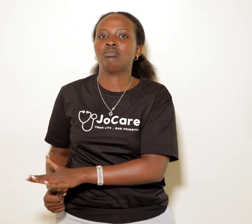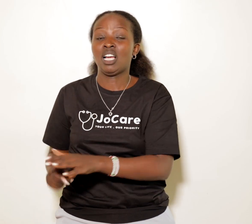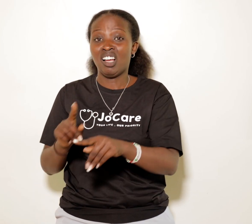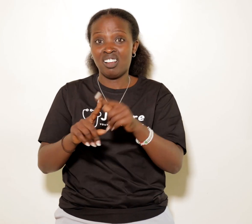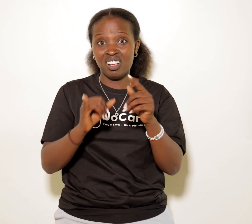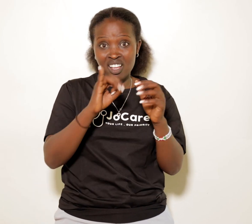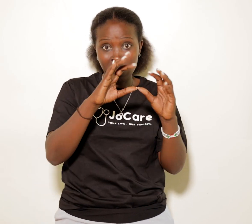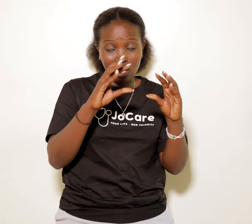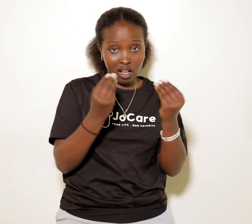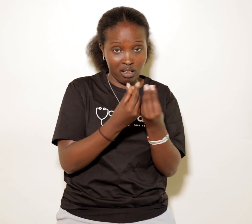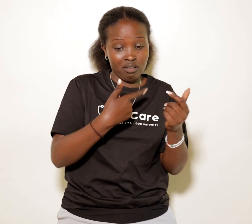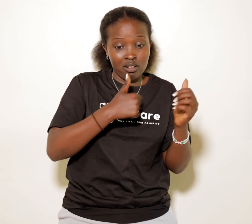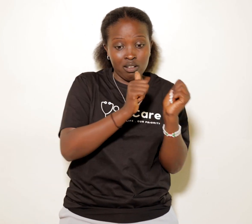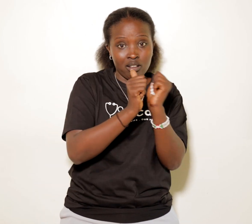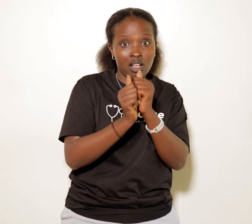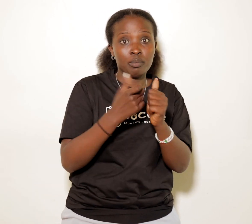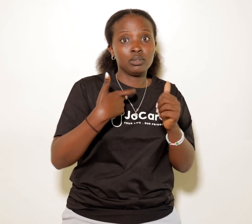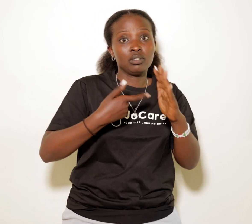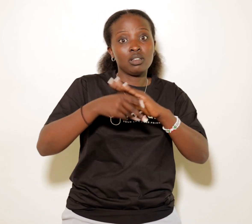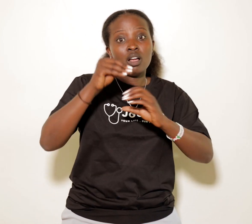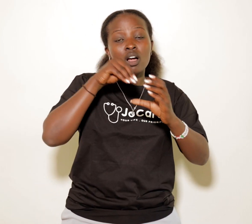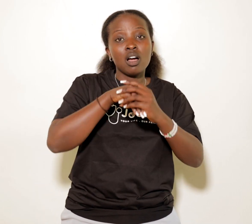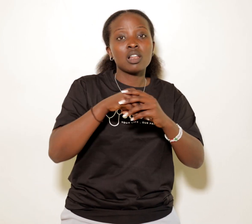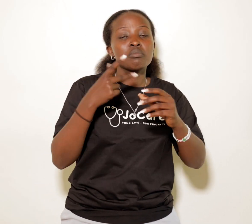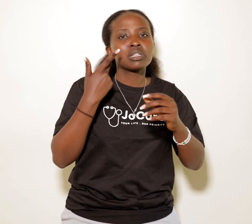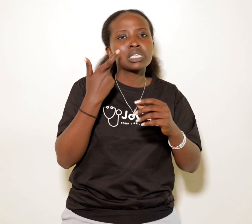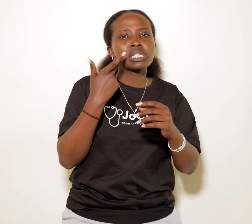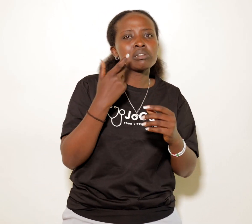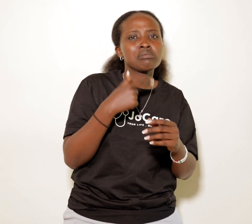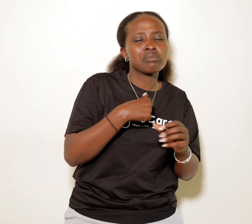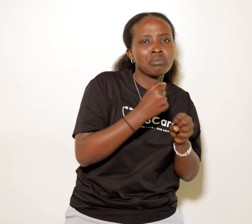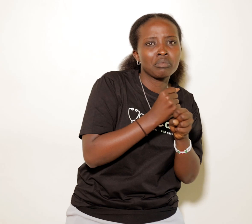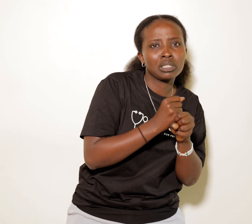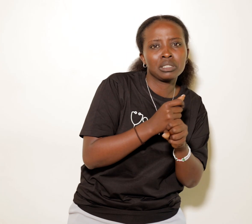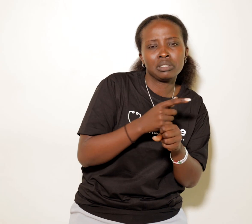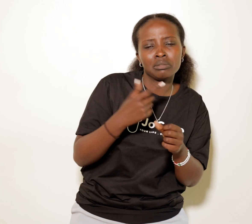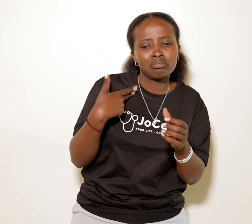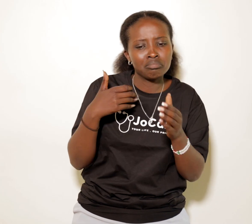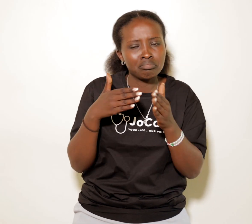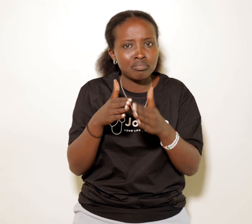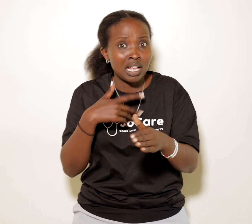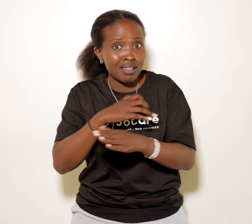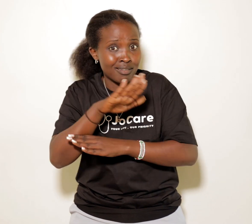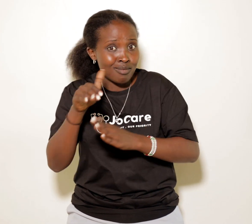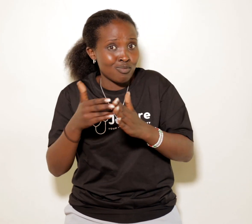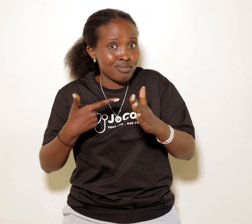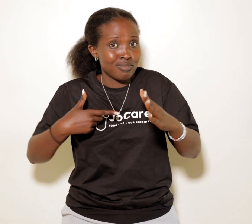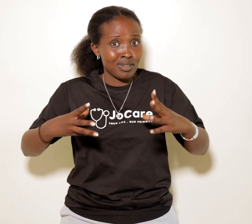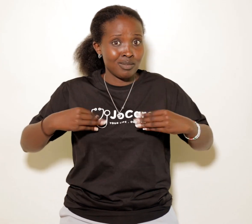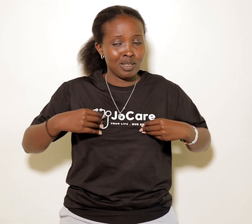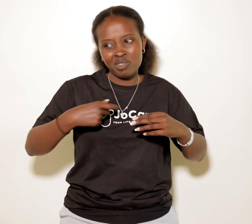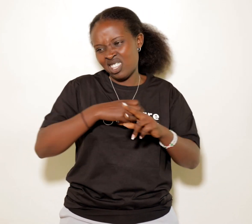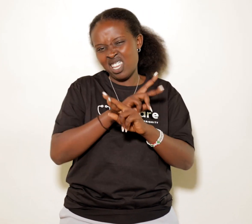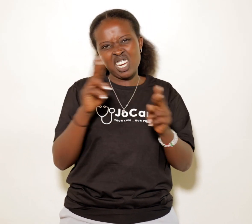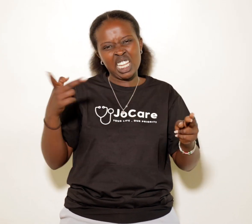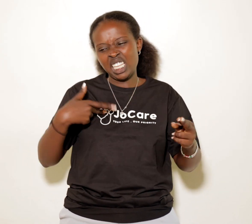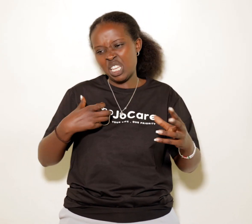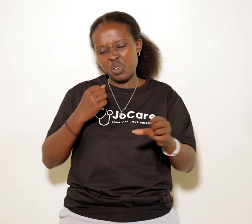with the mentality of thinking that they are somehow more asexual, or they don't have the same desires as the other